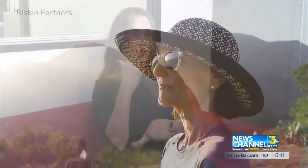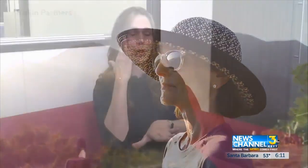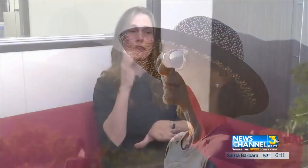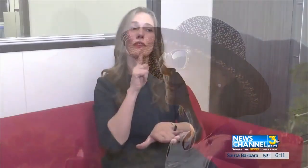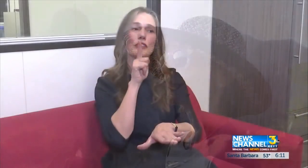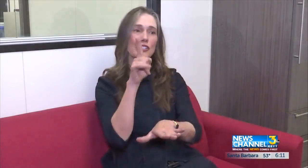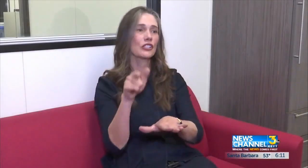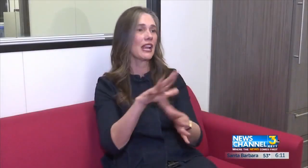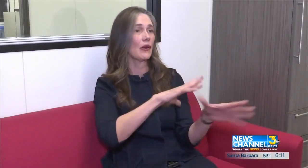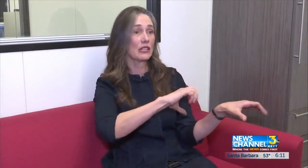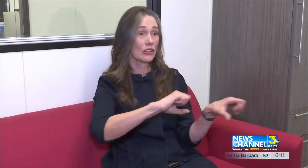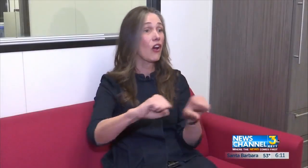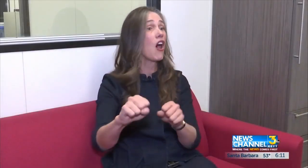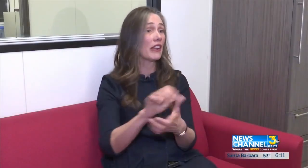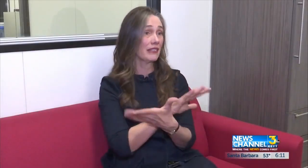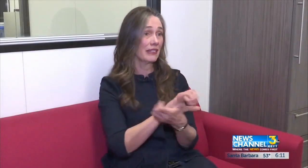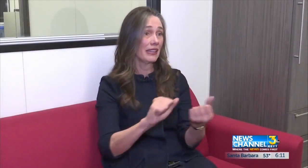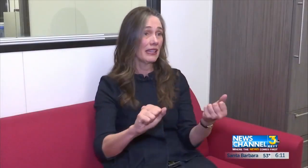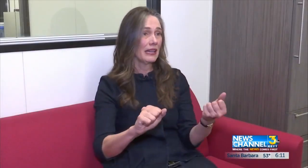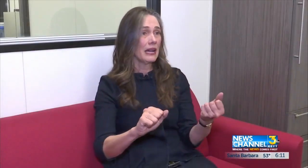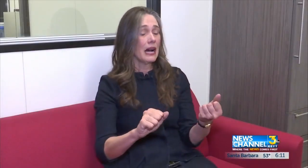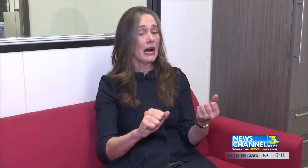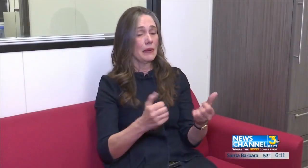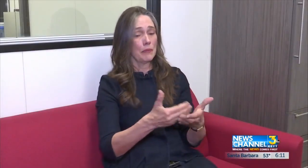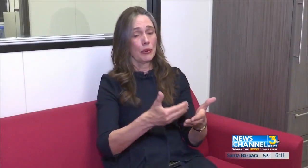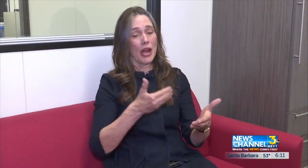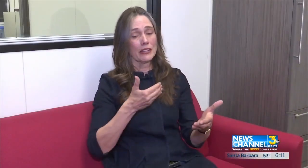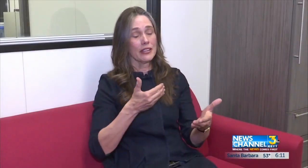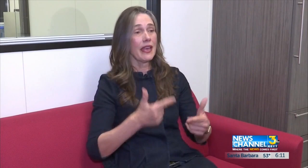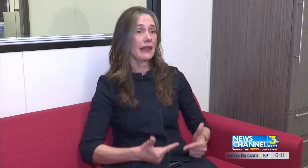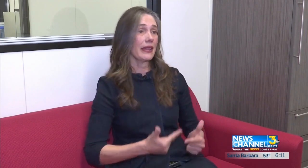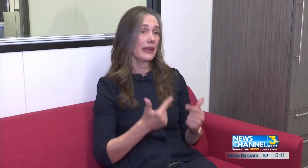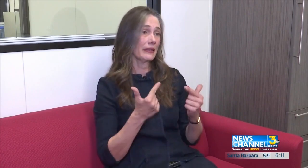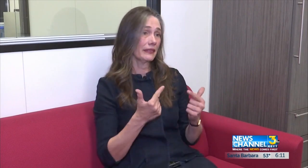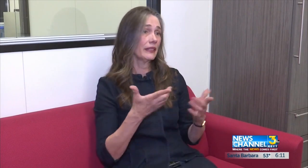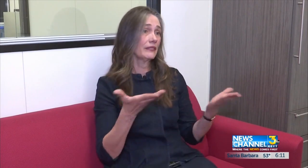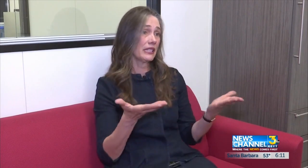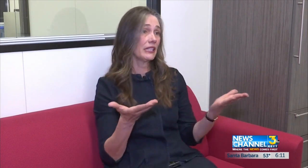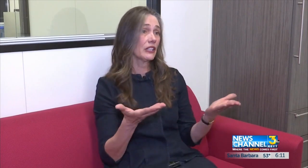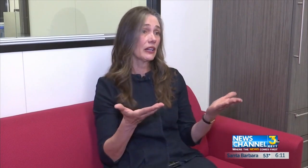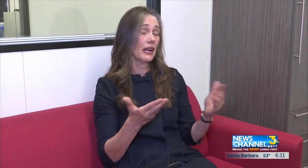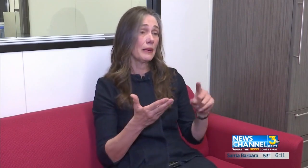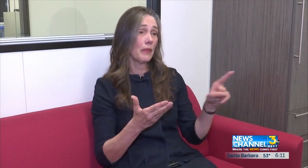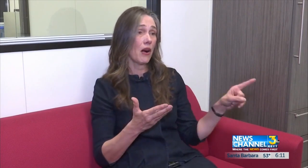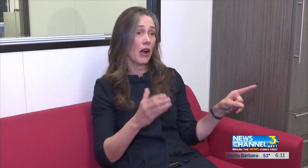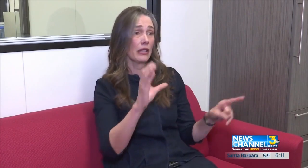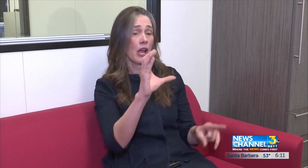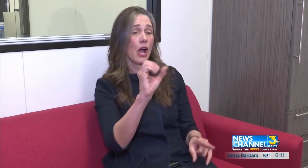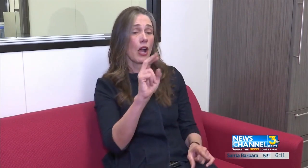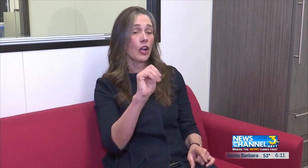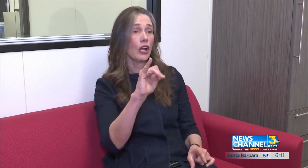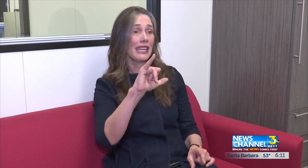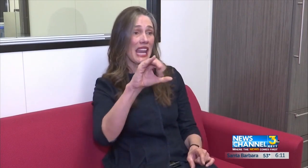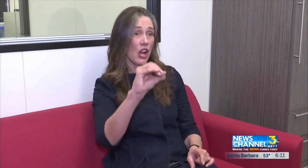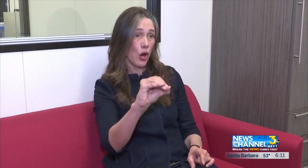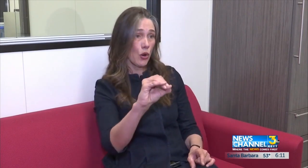So I know for sure now it's gone. Prior to that, I had lived here on